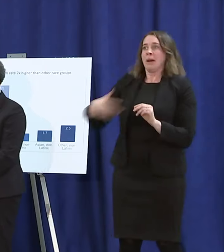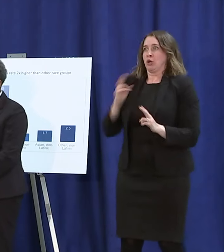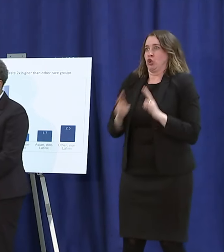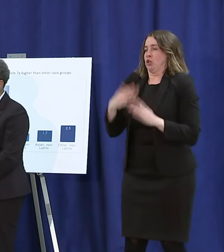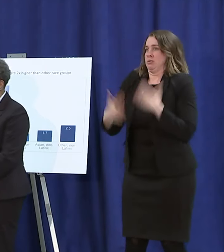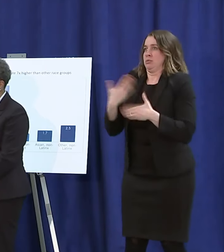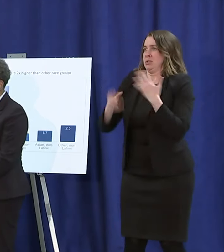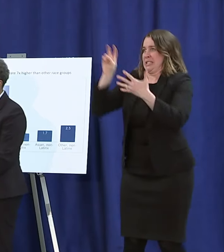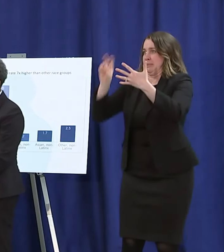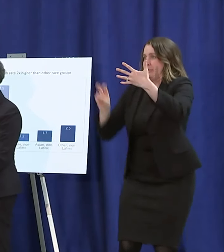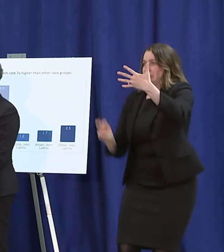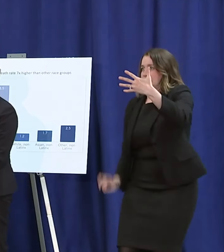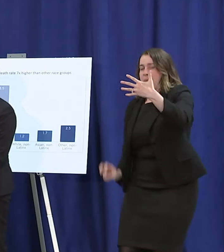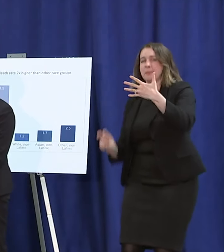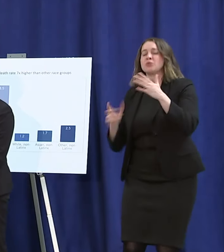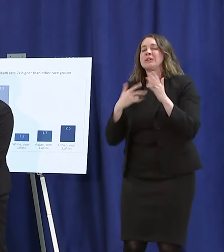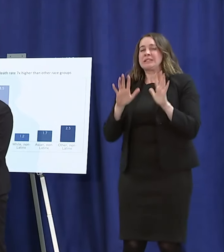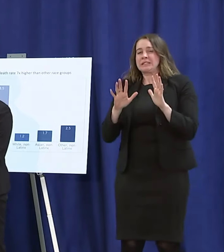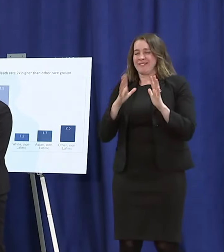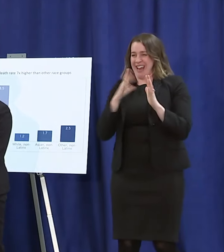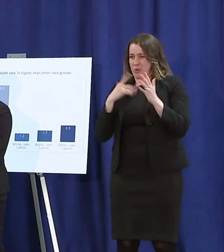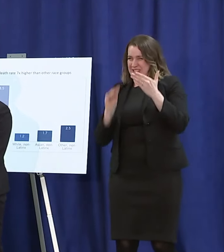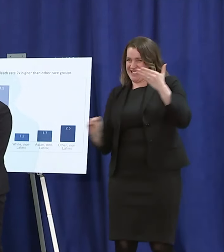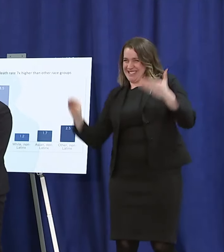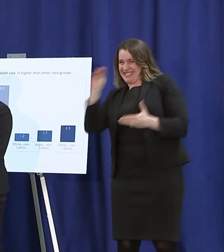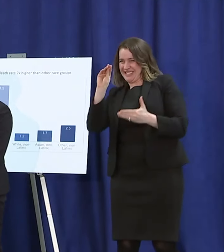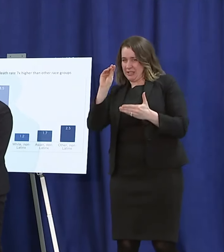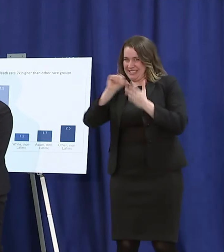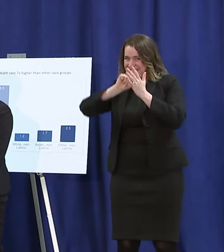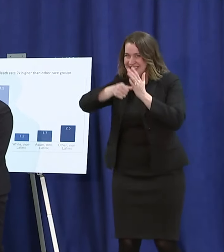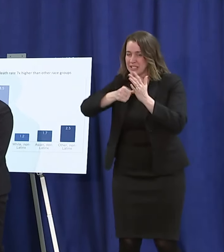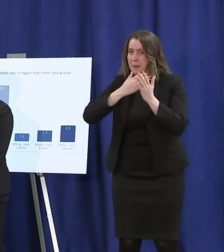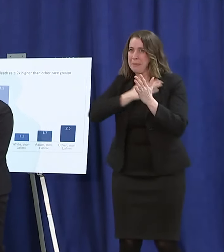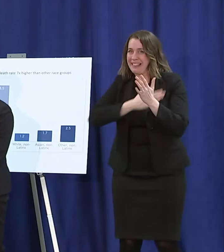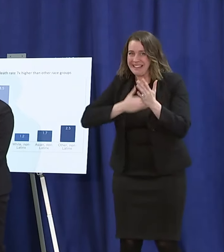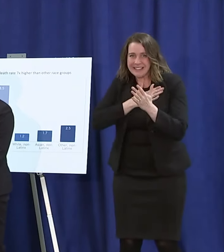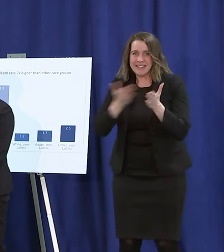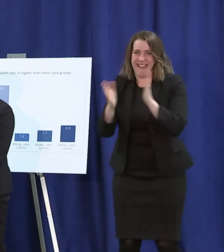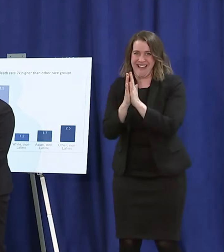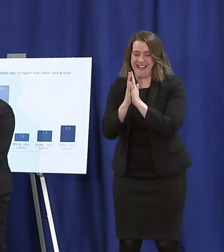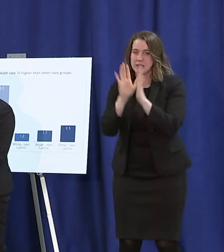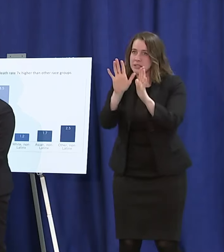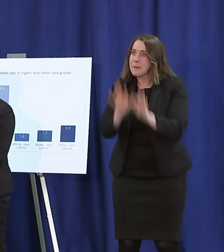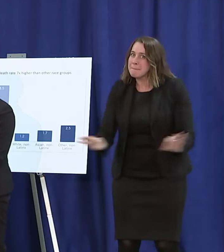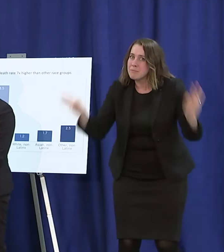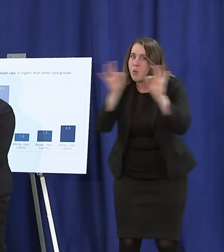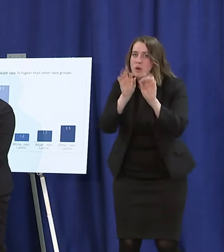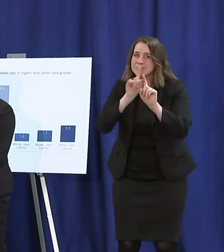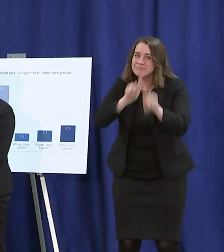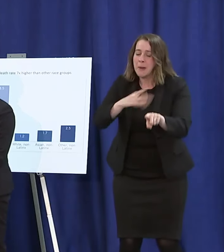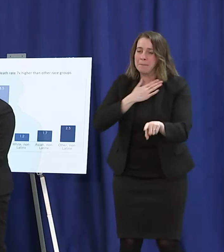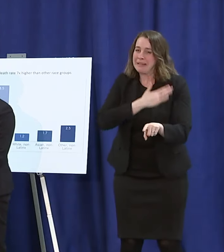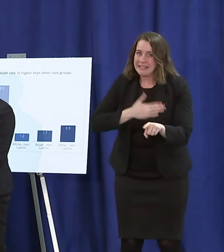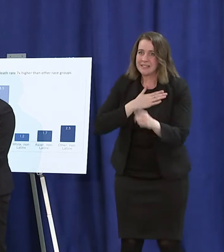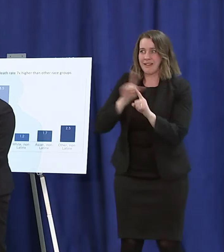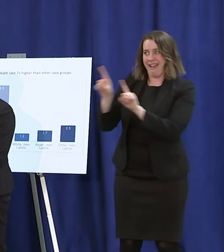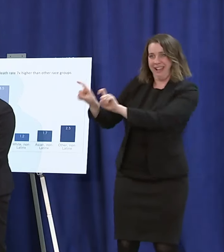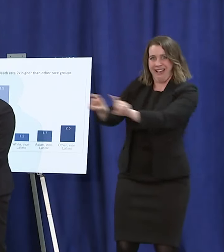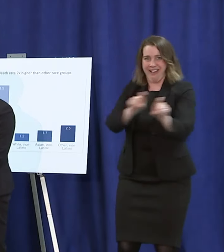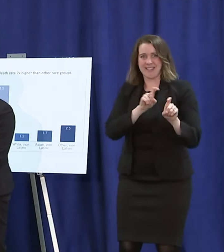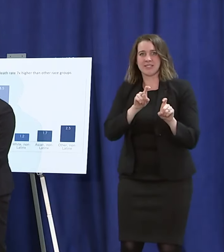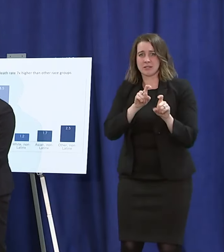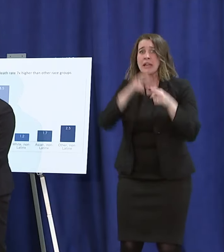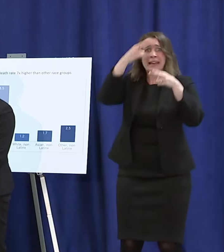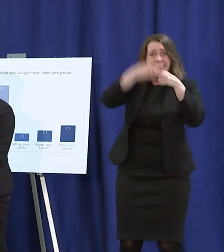and so we think by putting it into order, it makes the point that this is as important here in Chicago and everywhere as